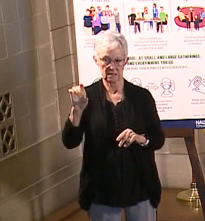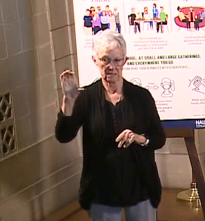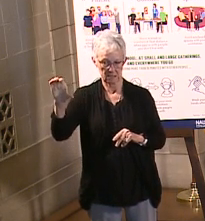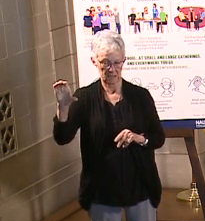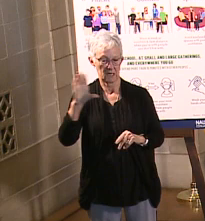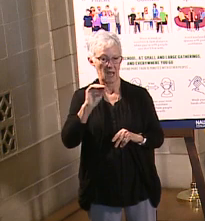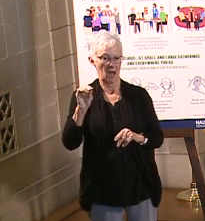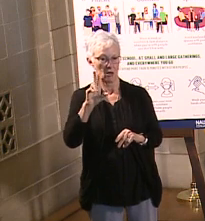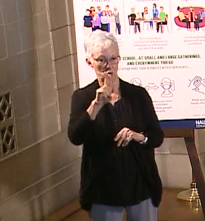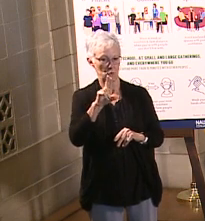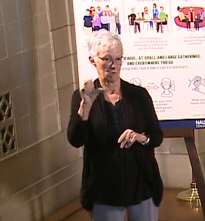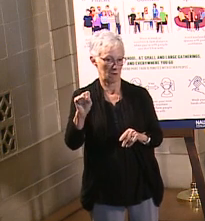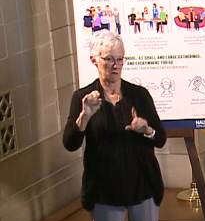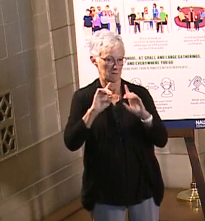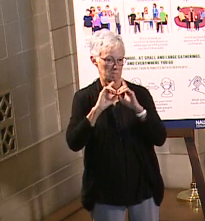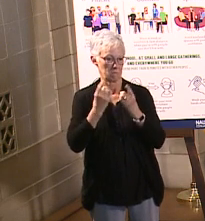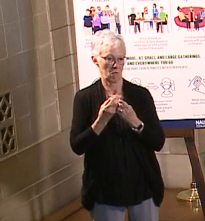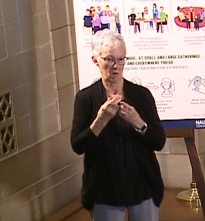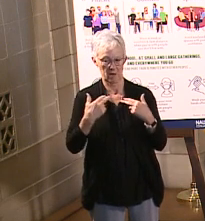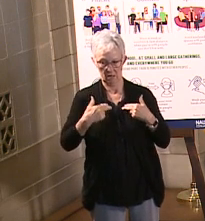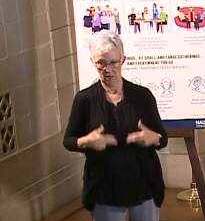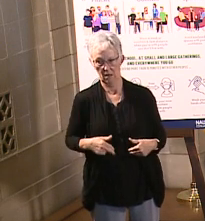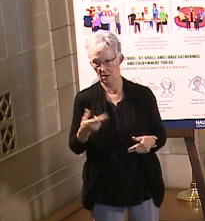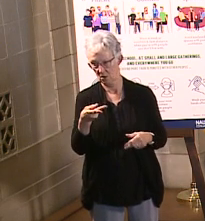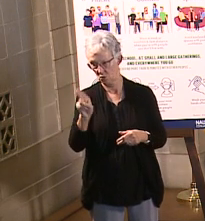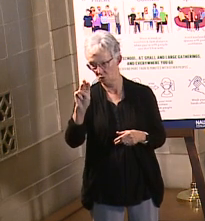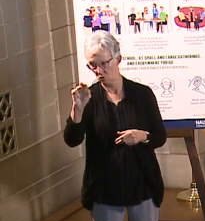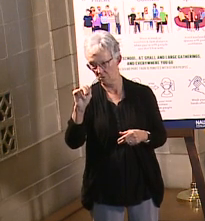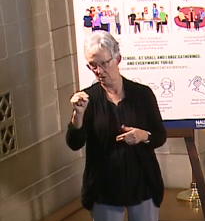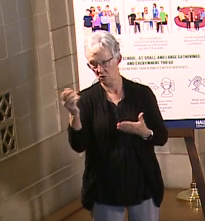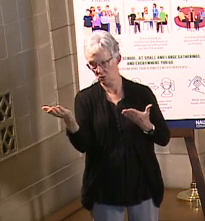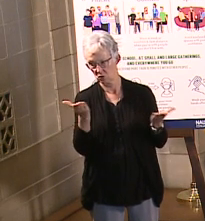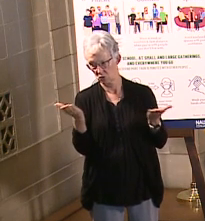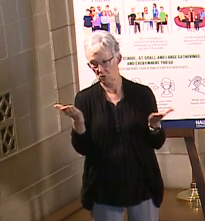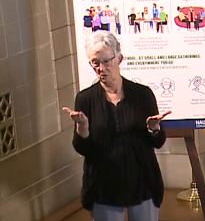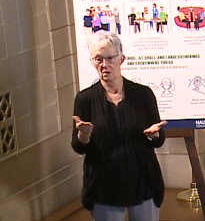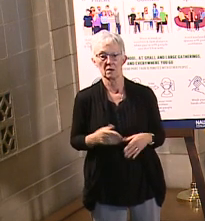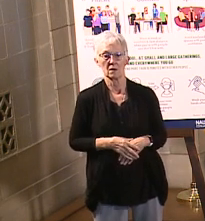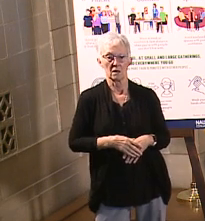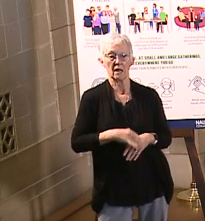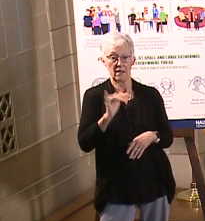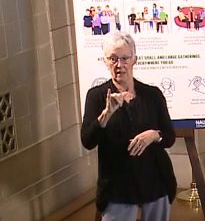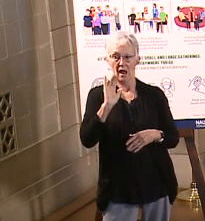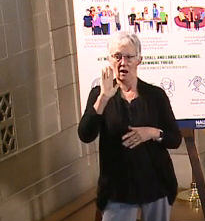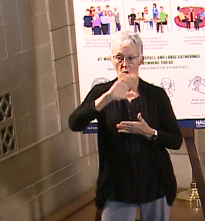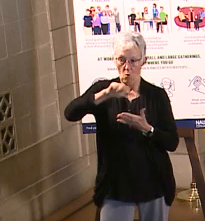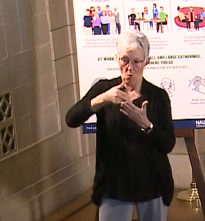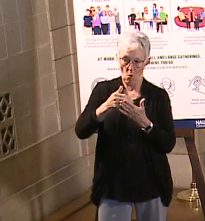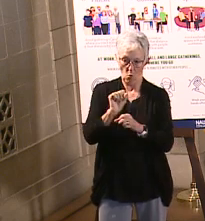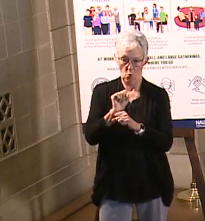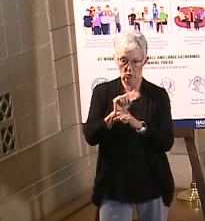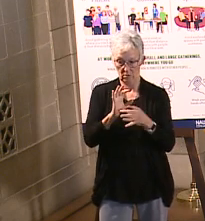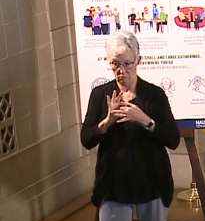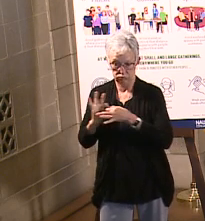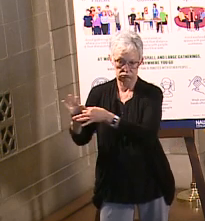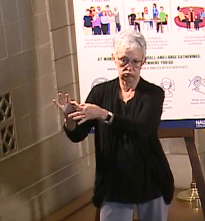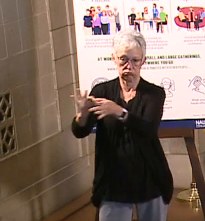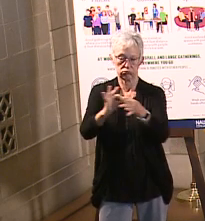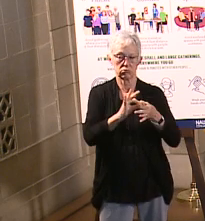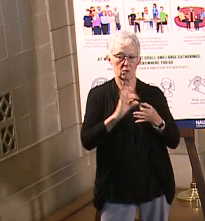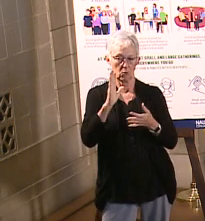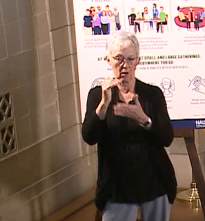Department of Health and Human Services in an effort to infuse and utilize expert vaccine distribution and administration strategies in our